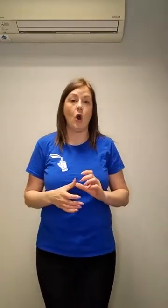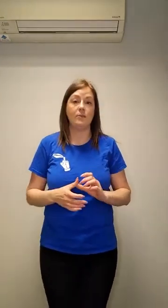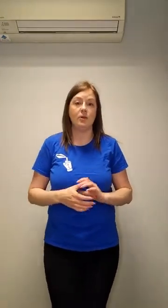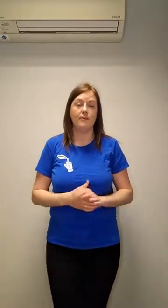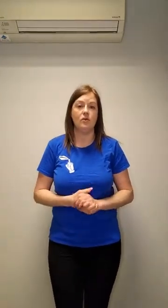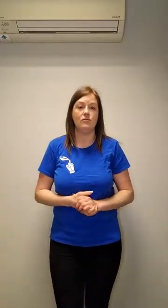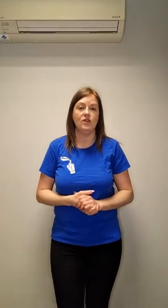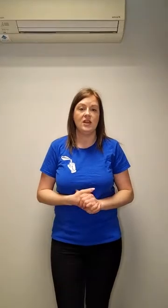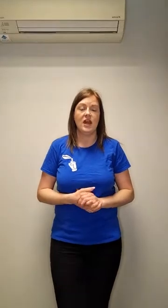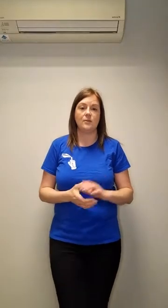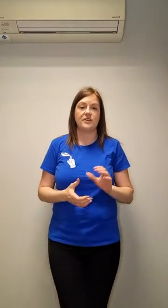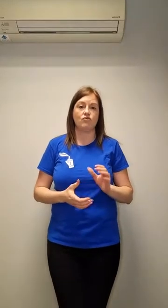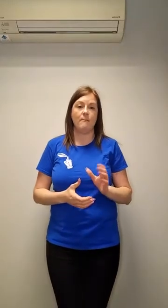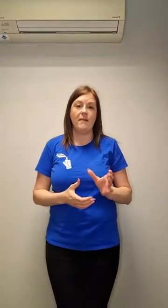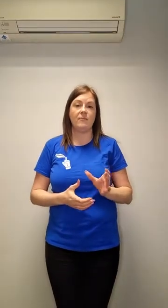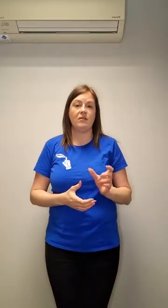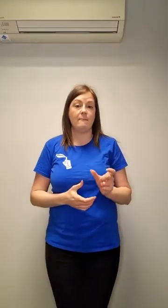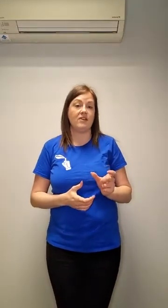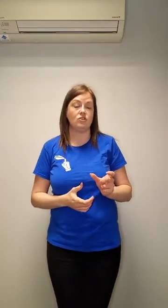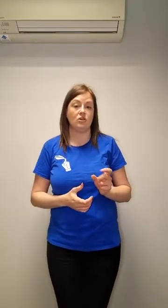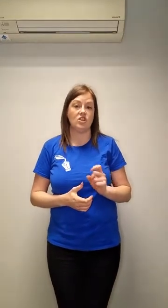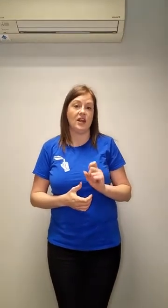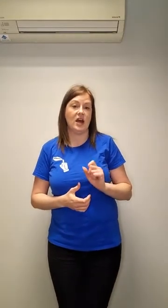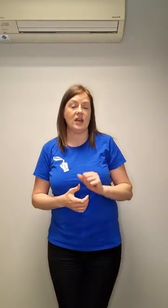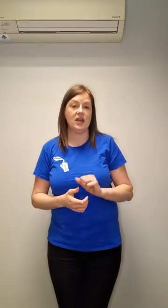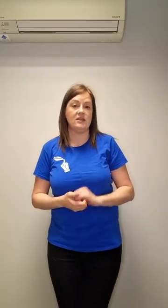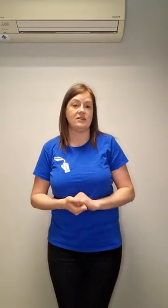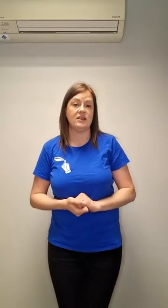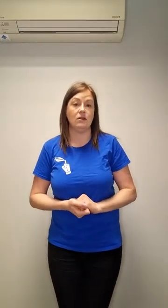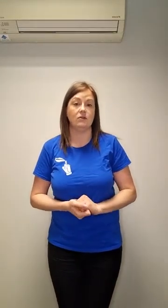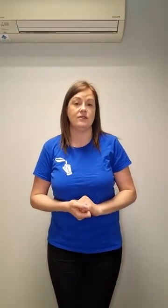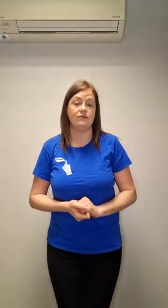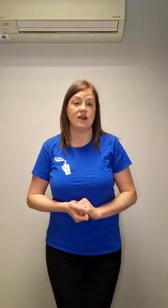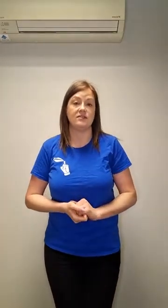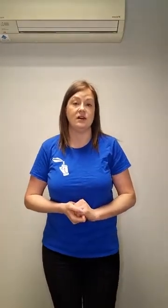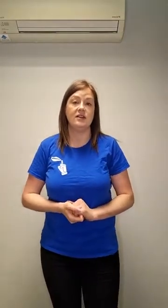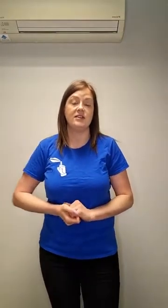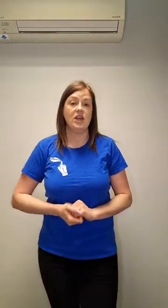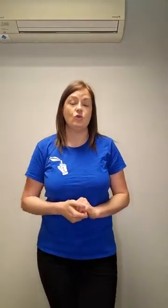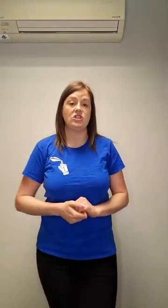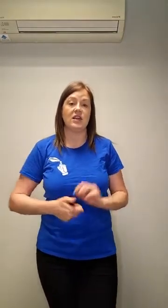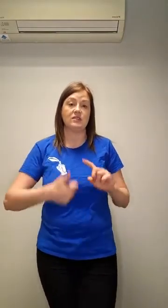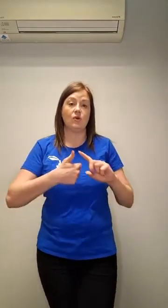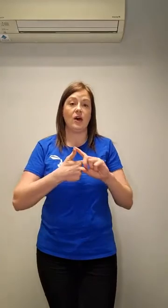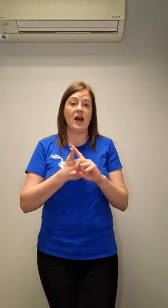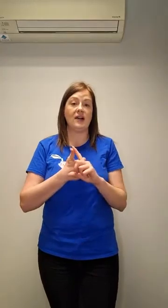to move. Helps us remember our methodology and our key skills for our signs, which stands for hand